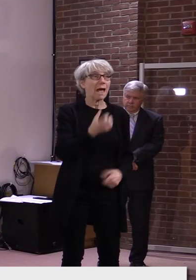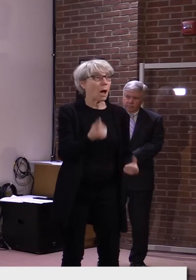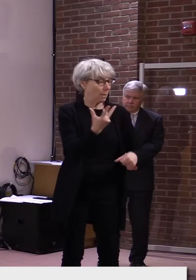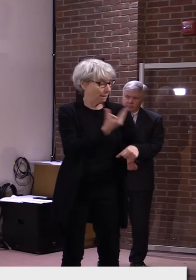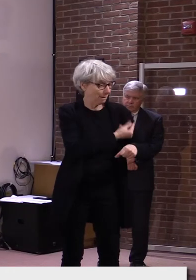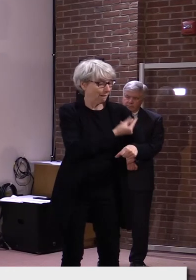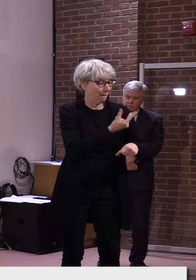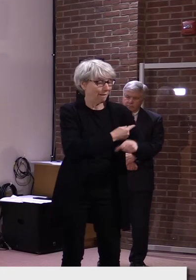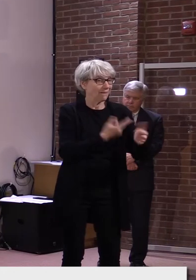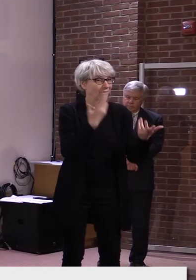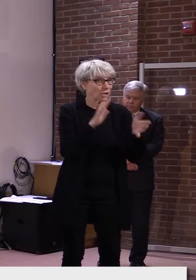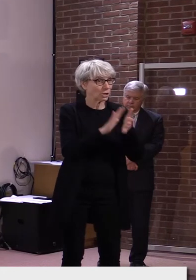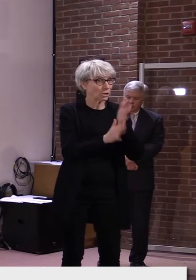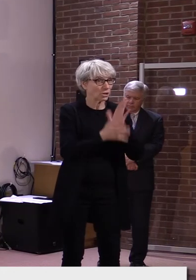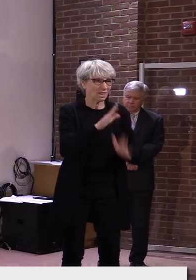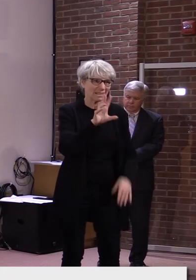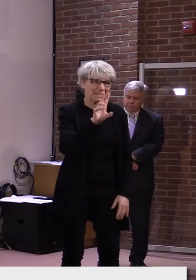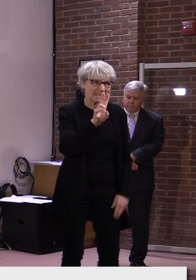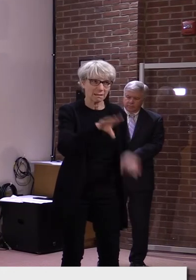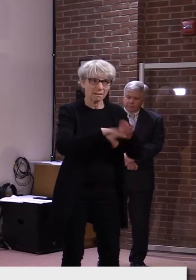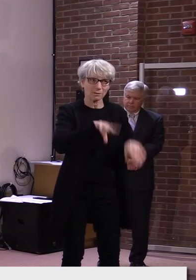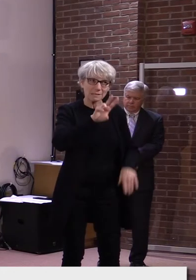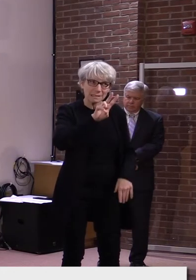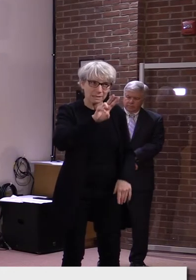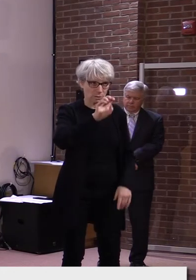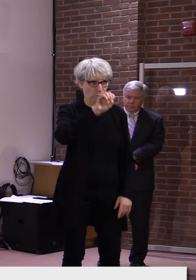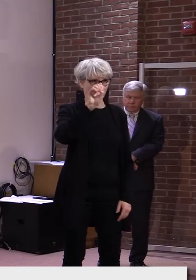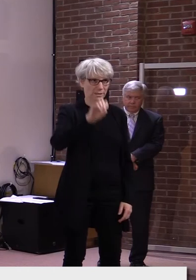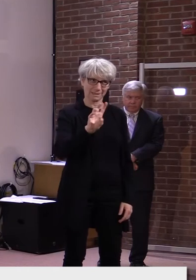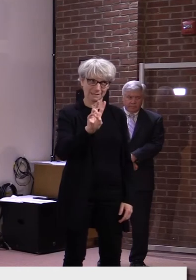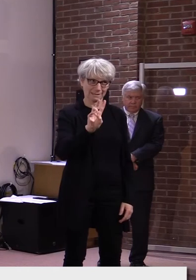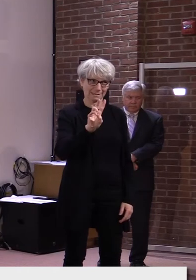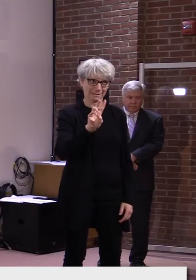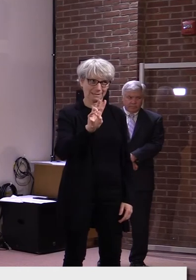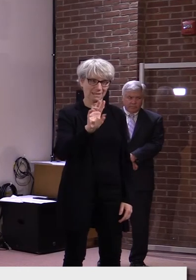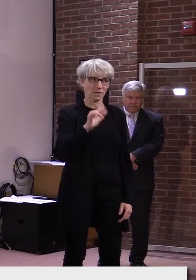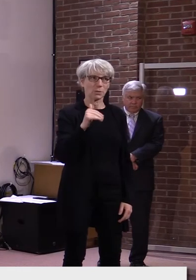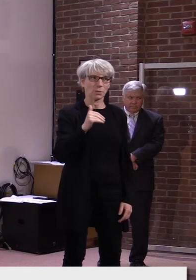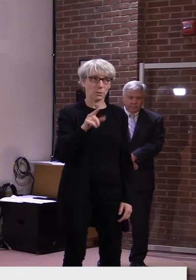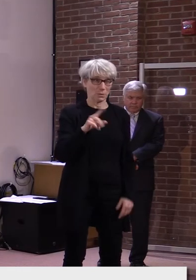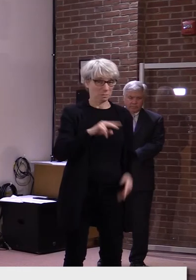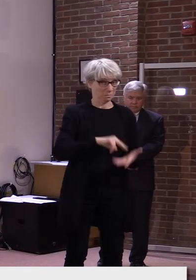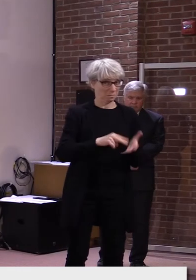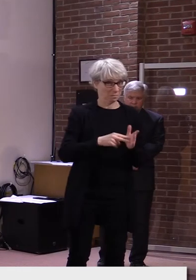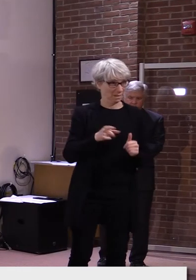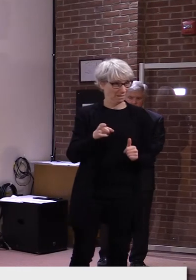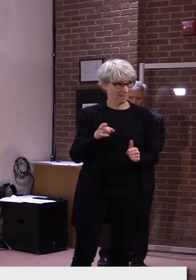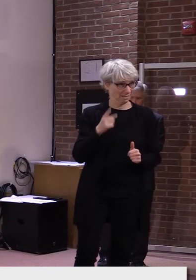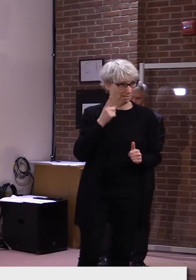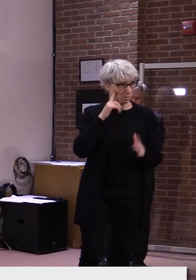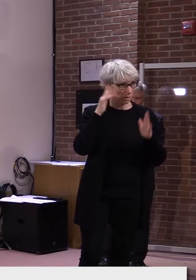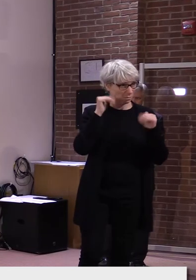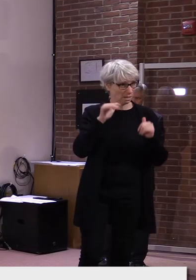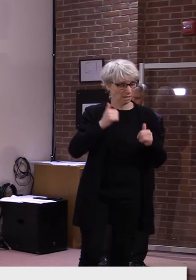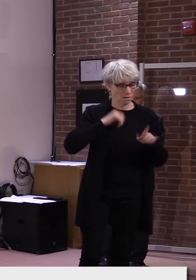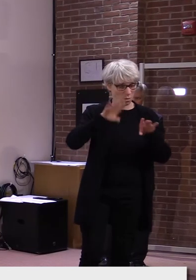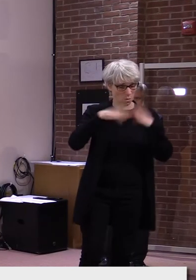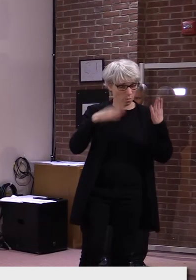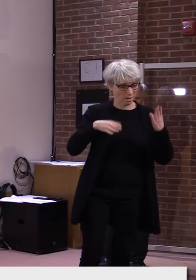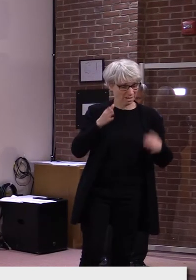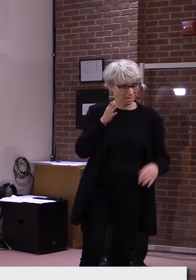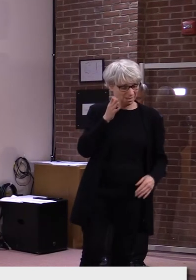vaccinated. Do you think it's realistic that we'll see Canada agree to open the border this summer? You